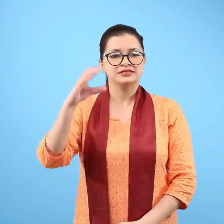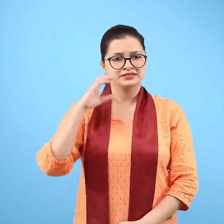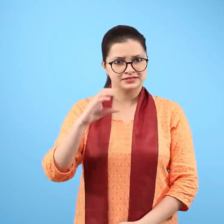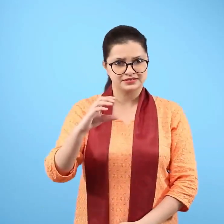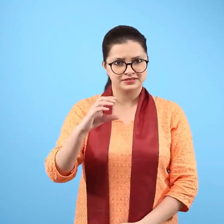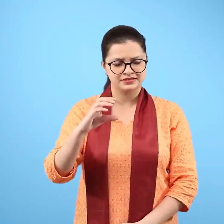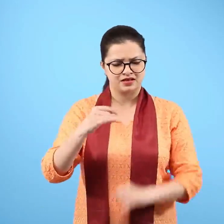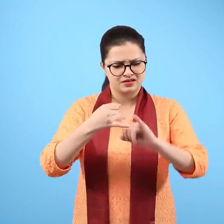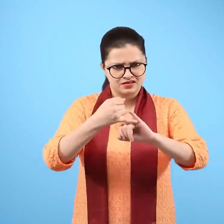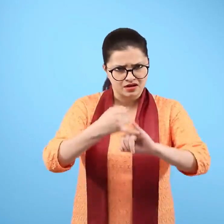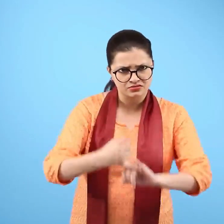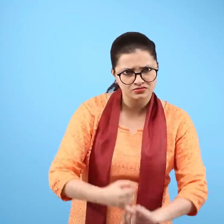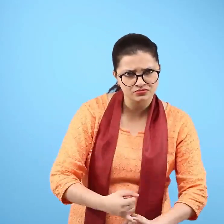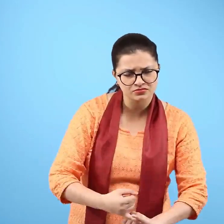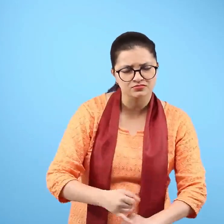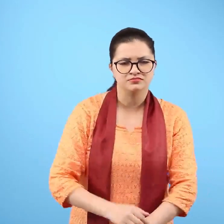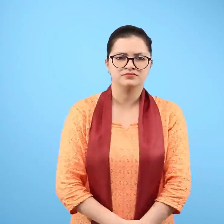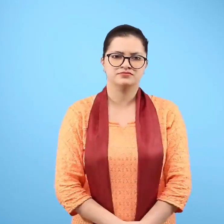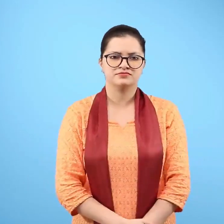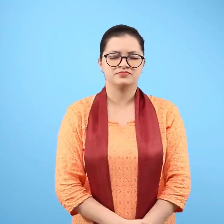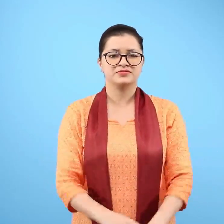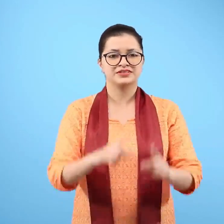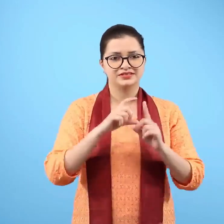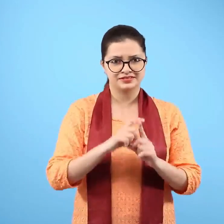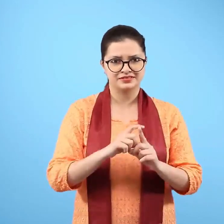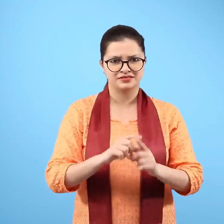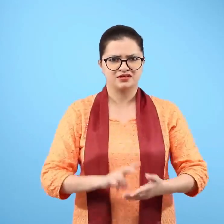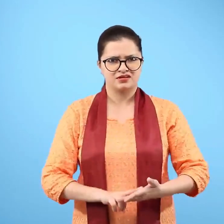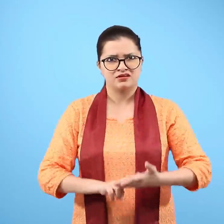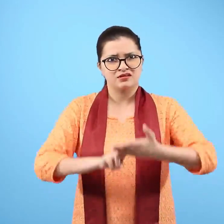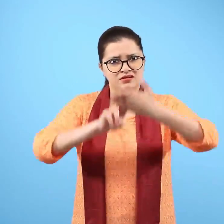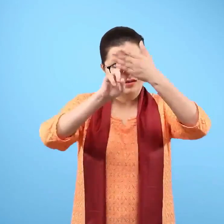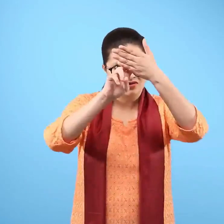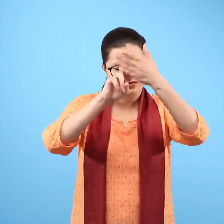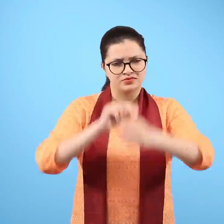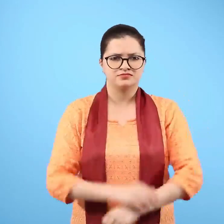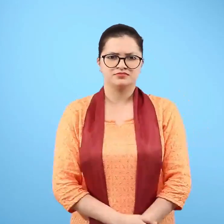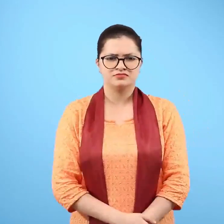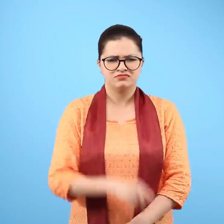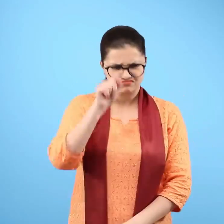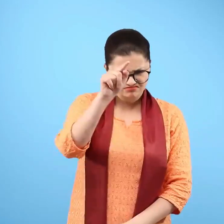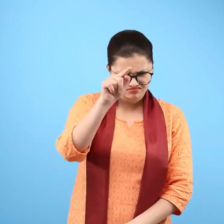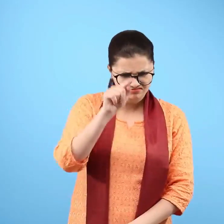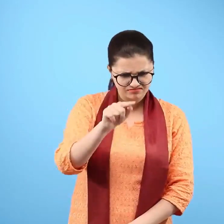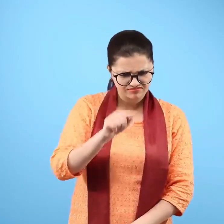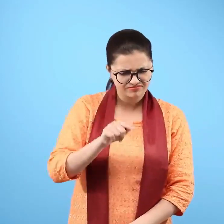C. Towards south, or D. Towards north.